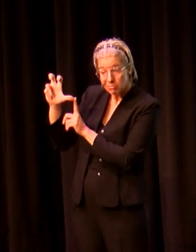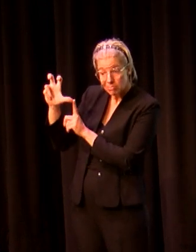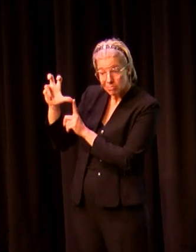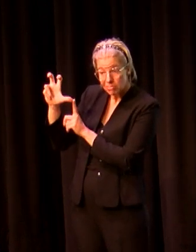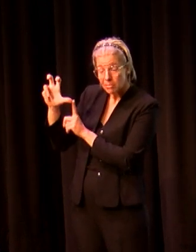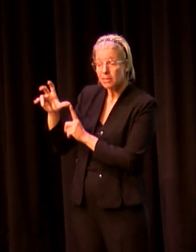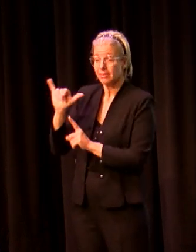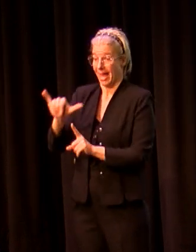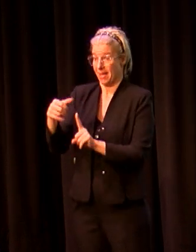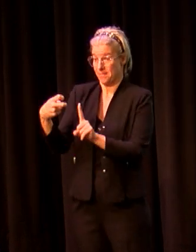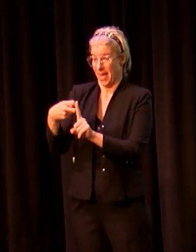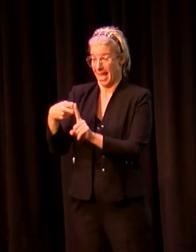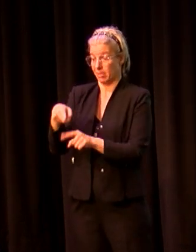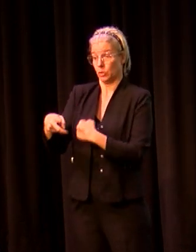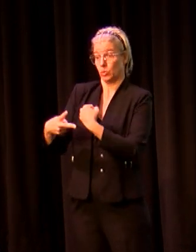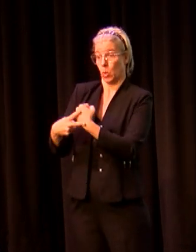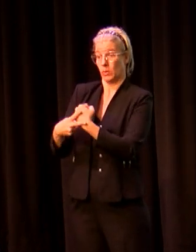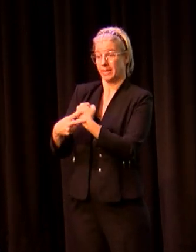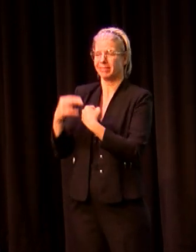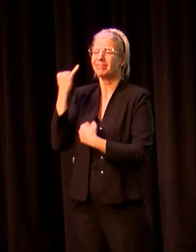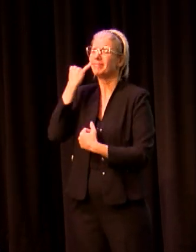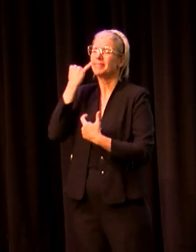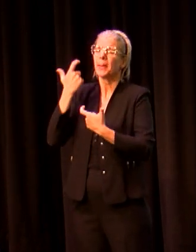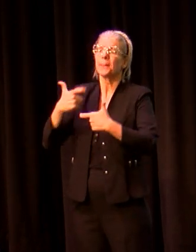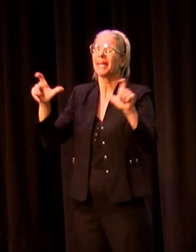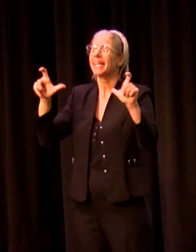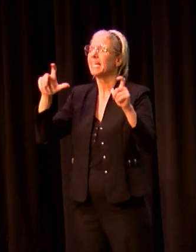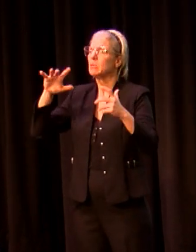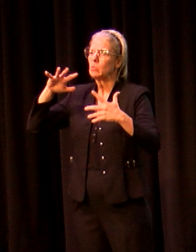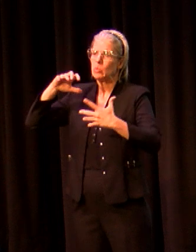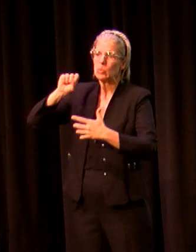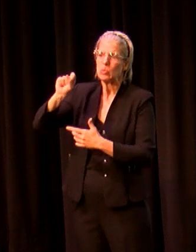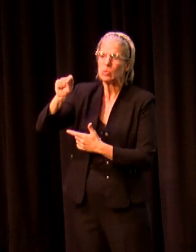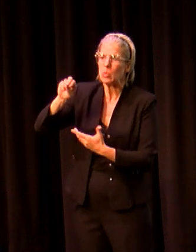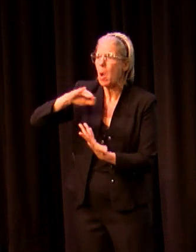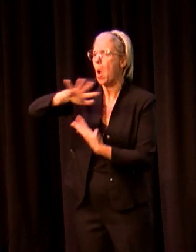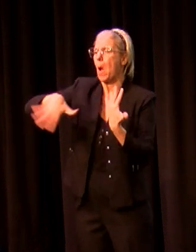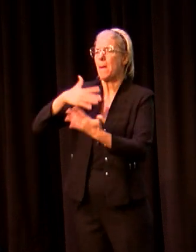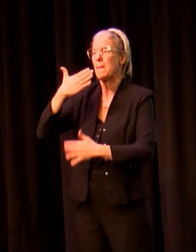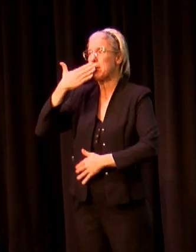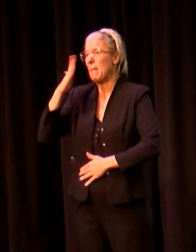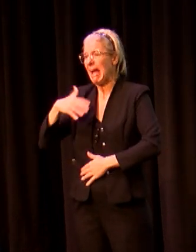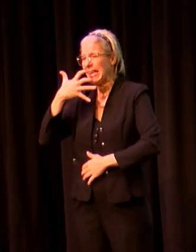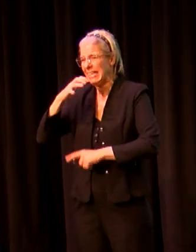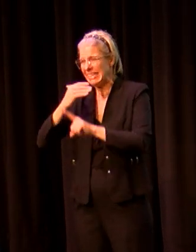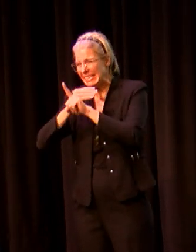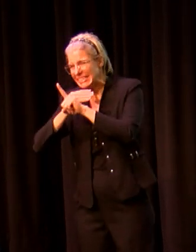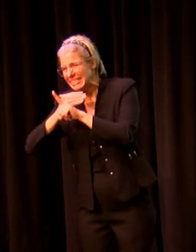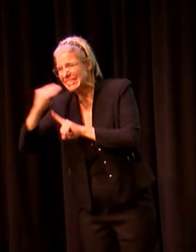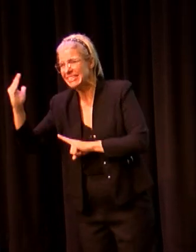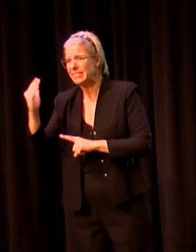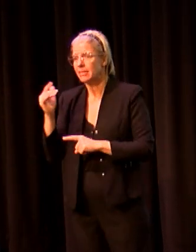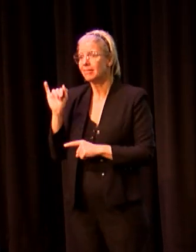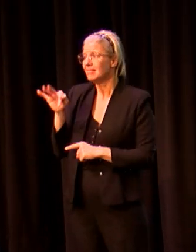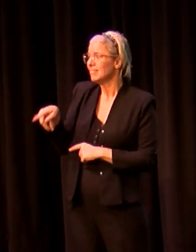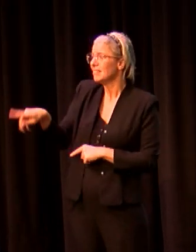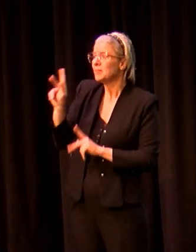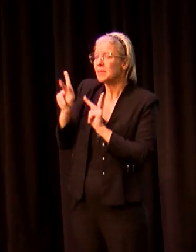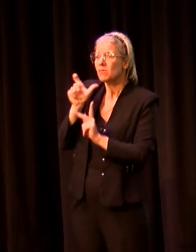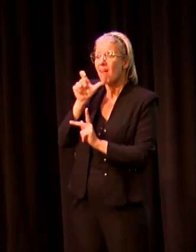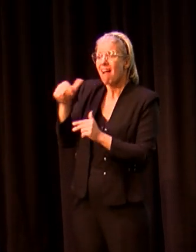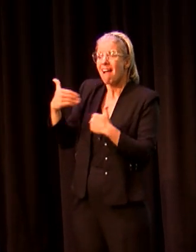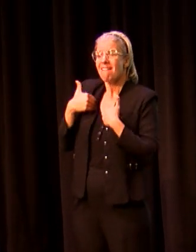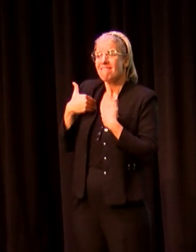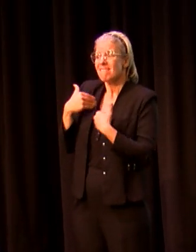if there's a big storm or if there are terrible heat waves, so that folks who don't have air conditioning in their homes would be able to come to a safe